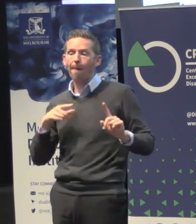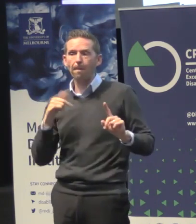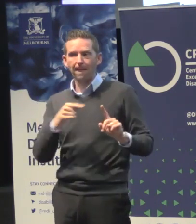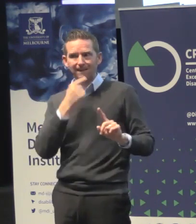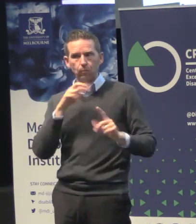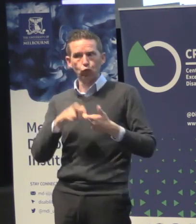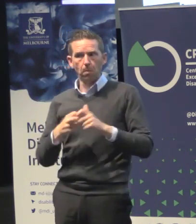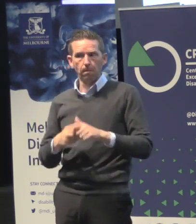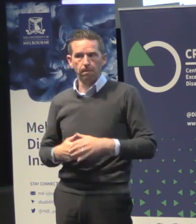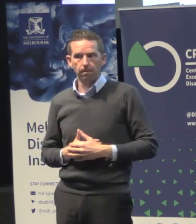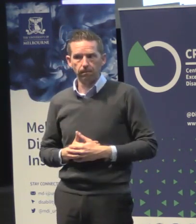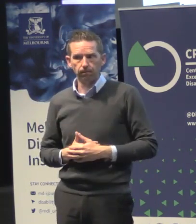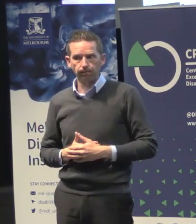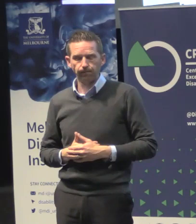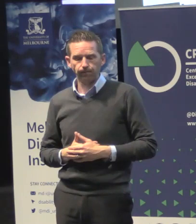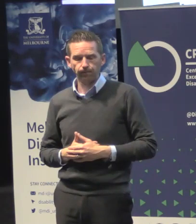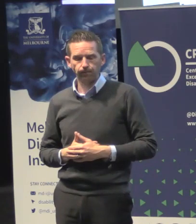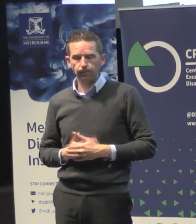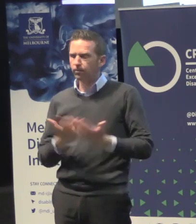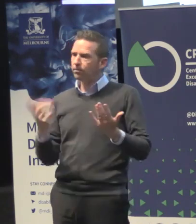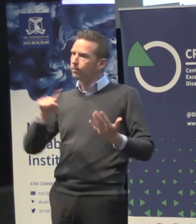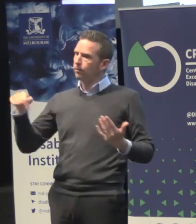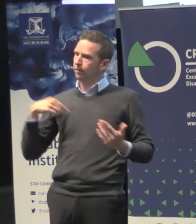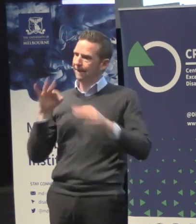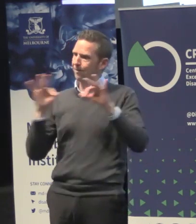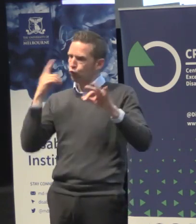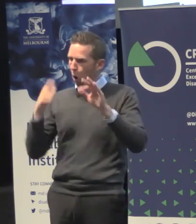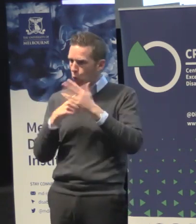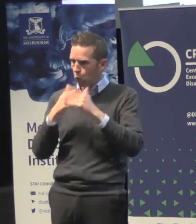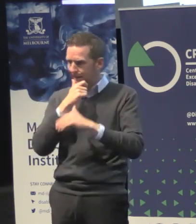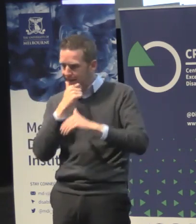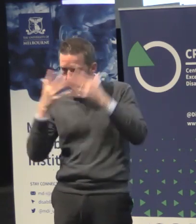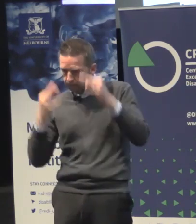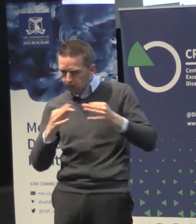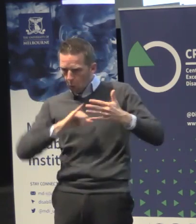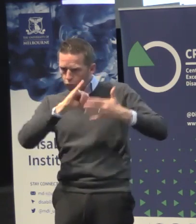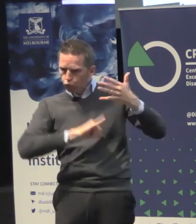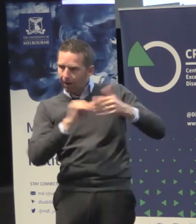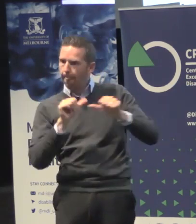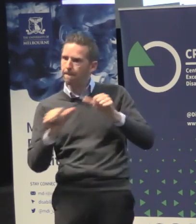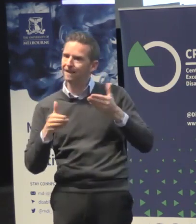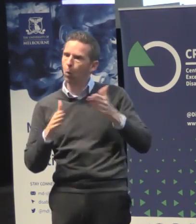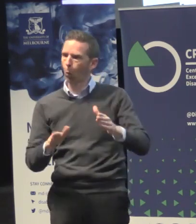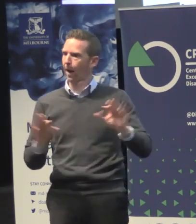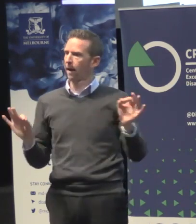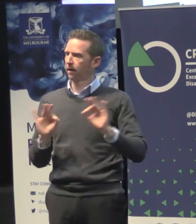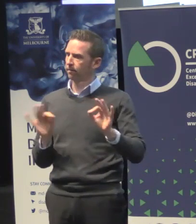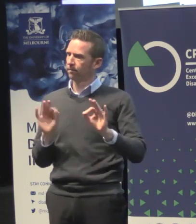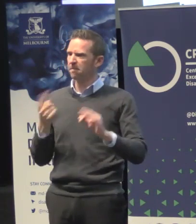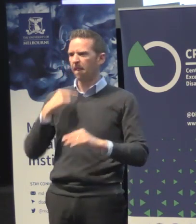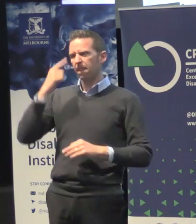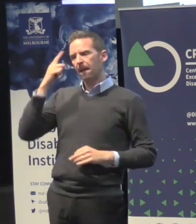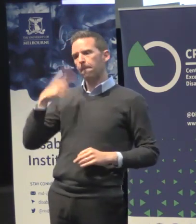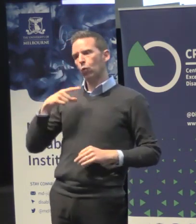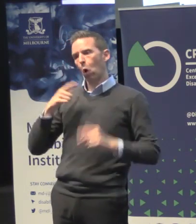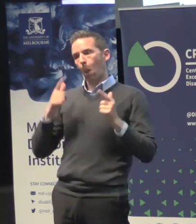some problems. We didn't try to determine which was the best way. But I think, because other